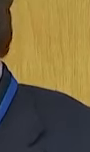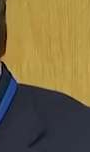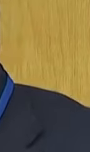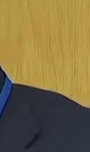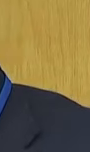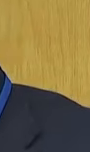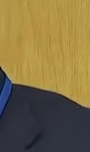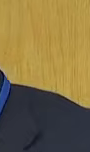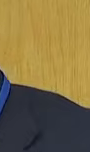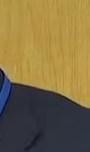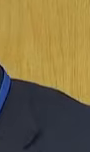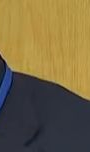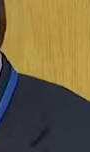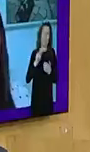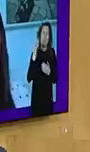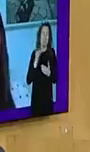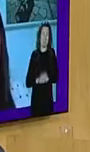in Fife.